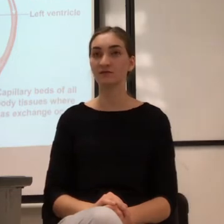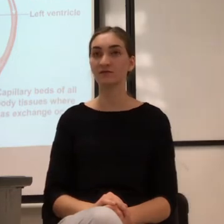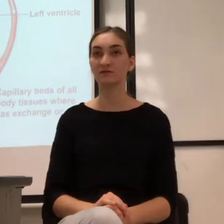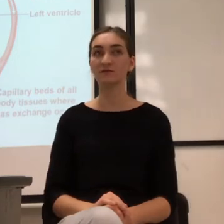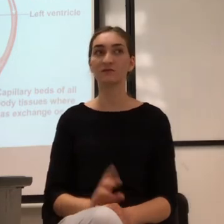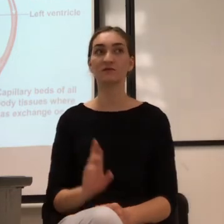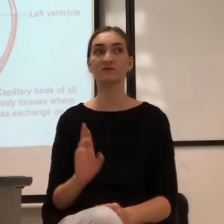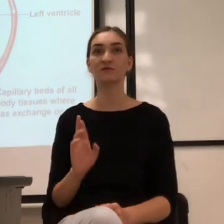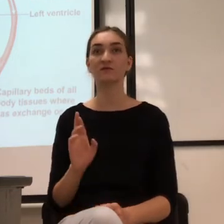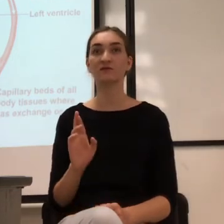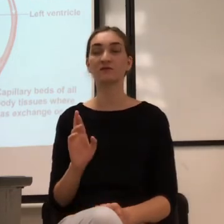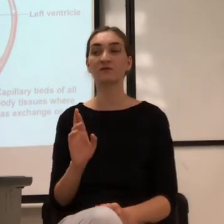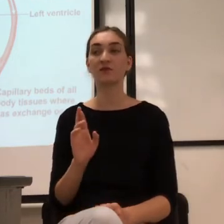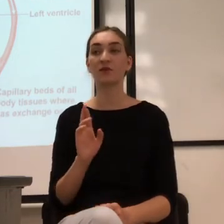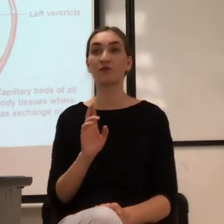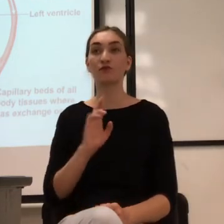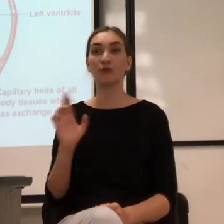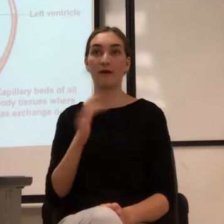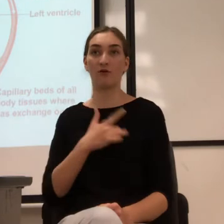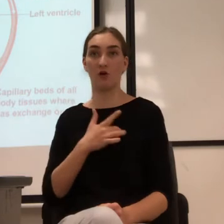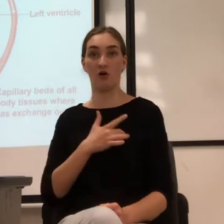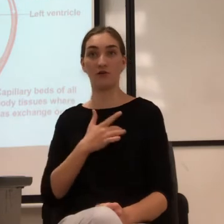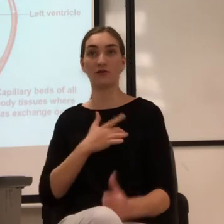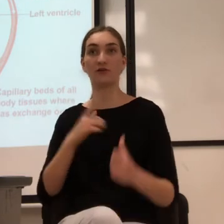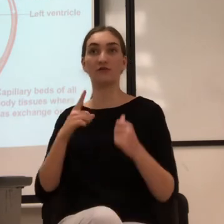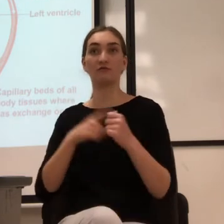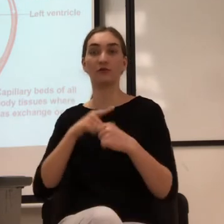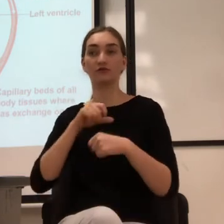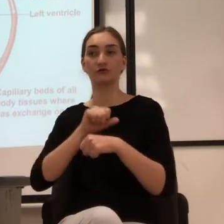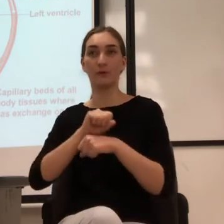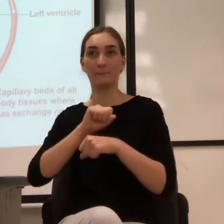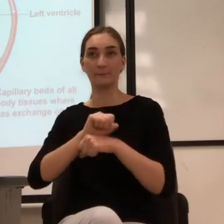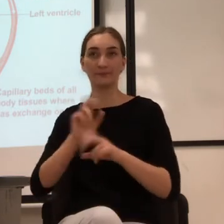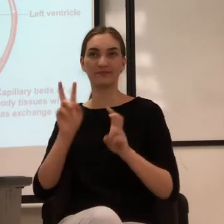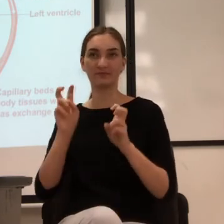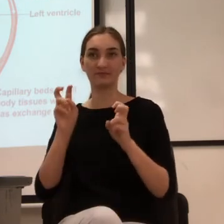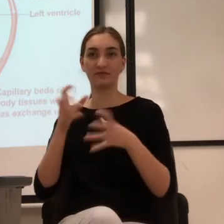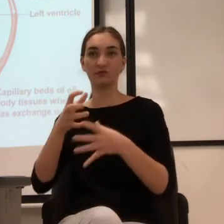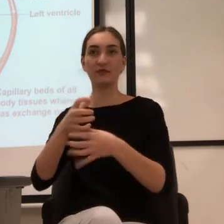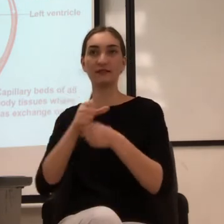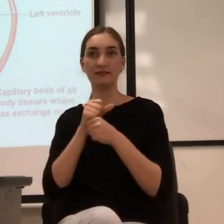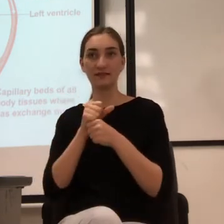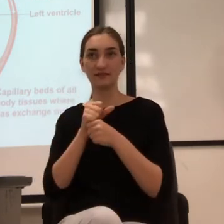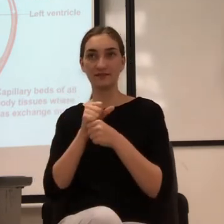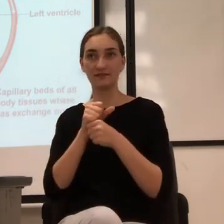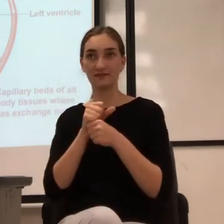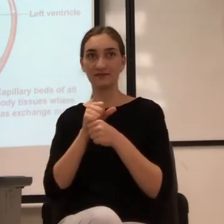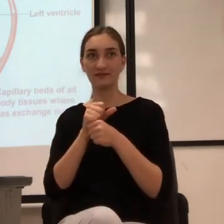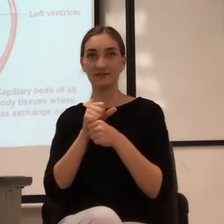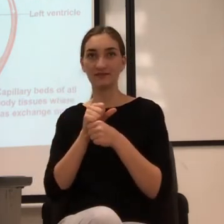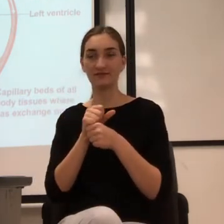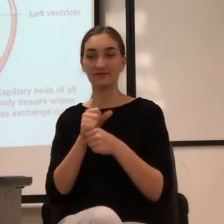And the right heart, its first job is to receive deoxygenated blood from the whole body.